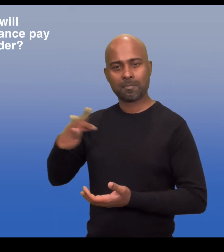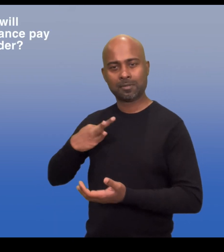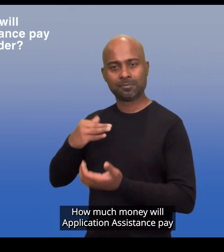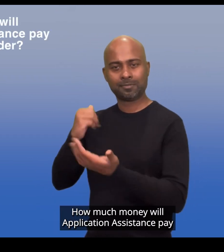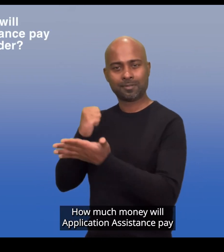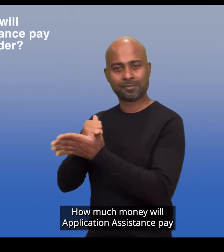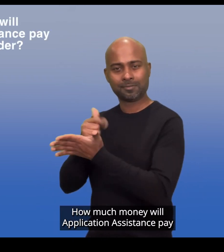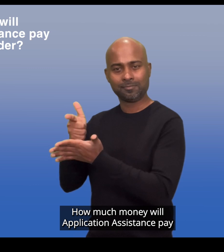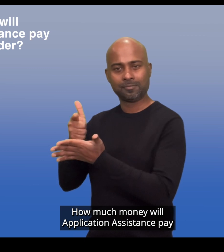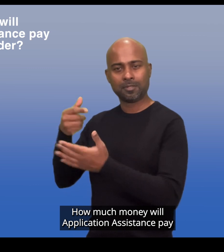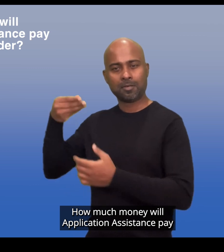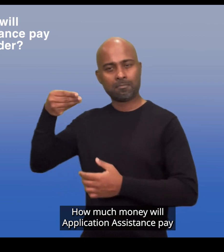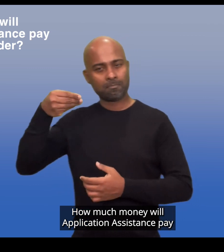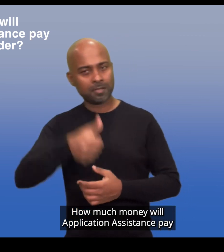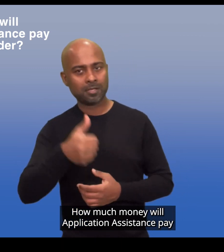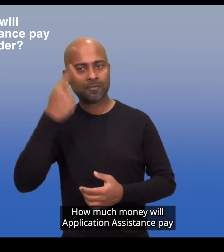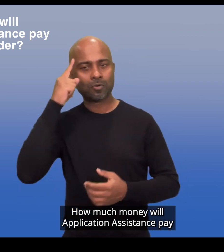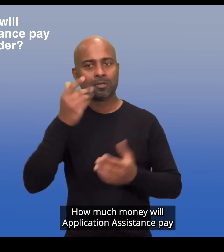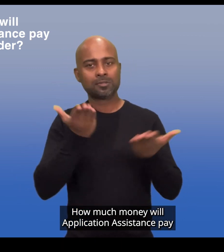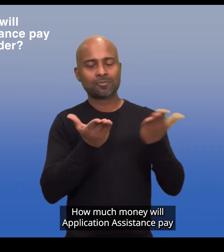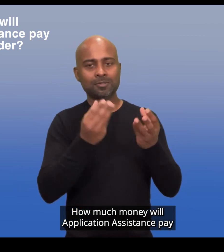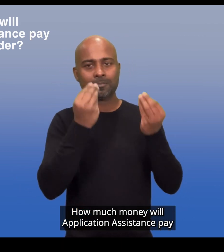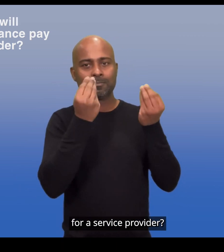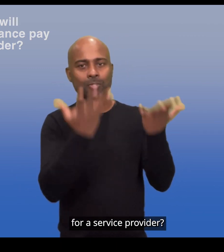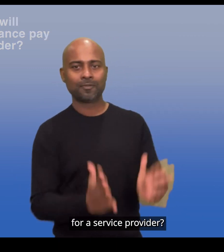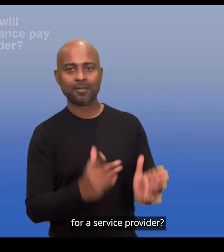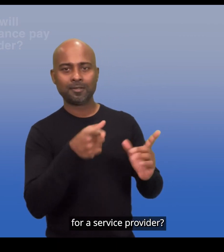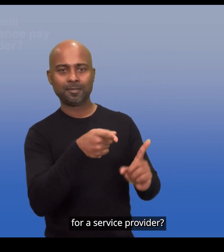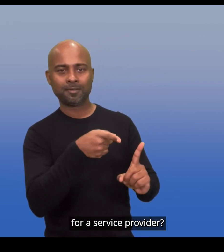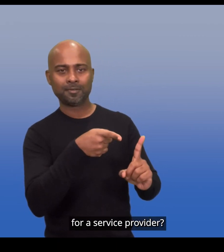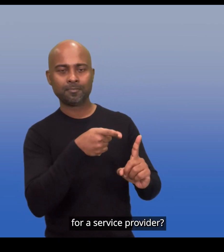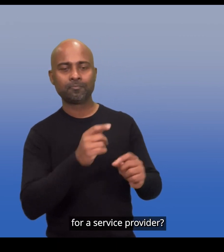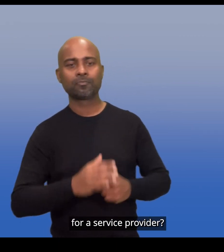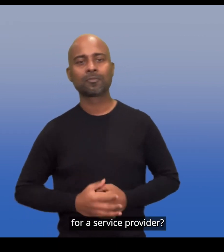How much money will application assistance pay for a service provider?